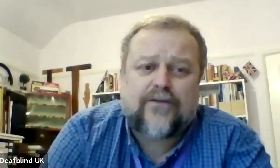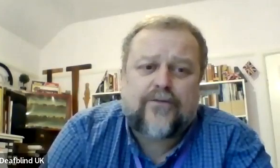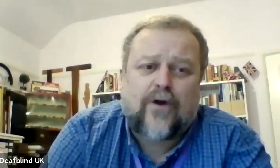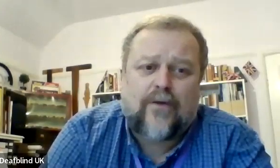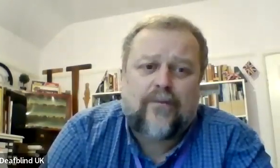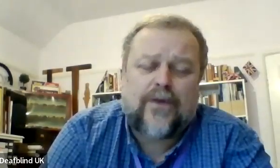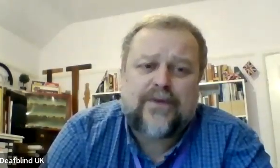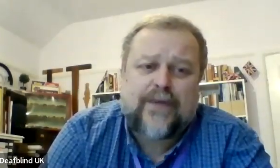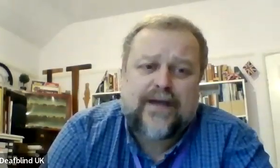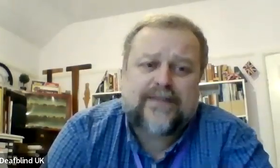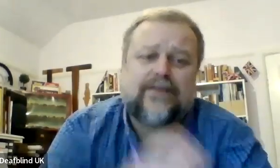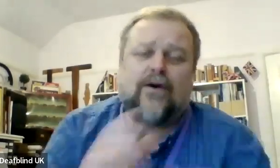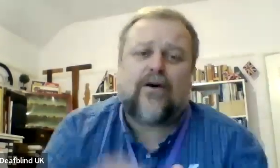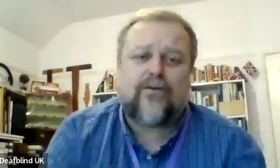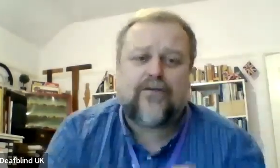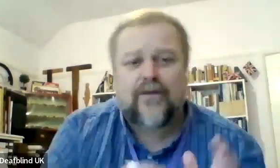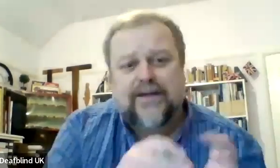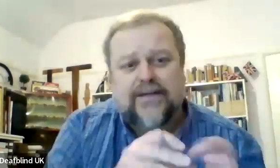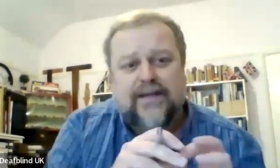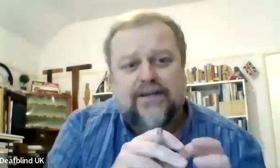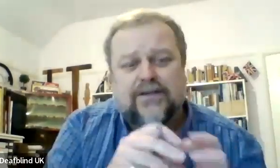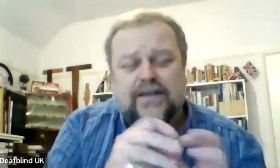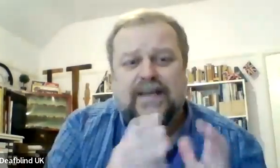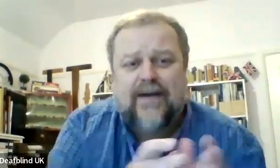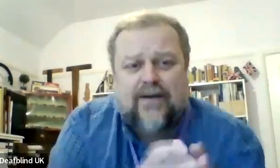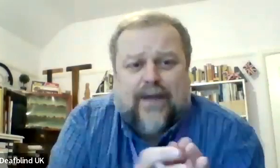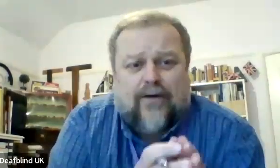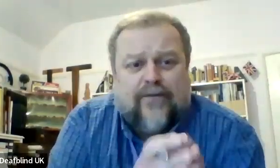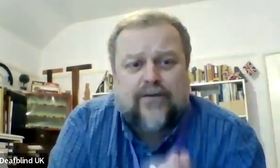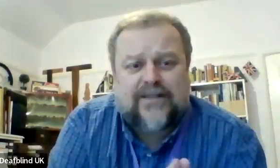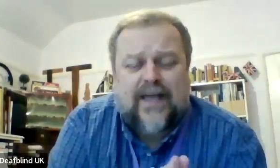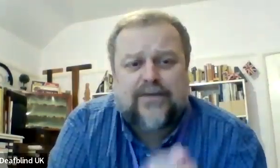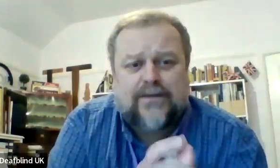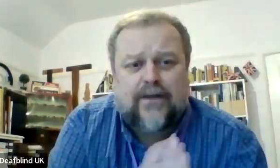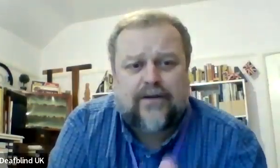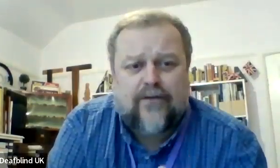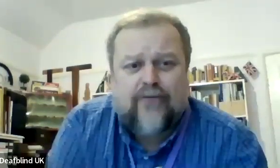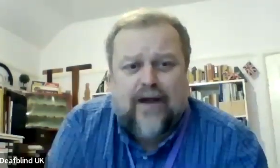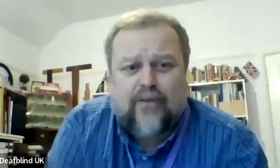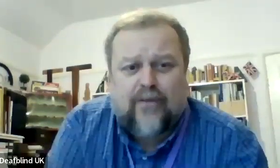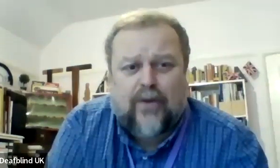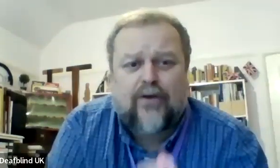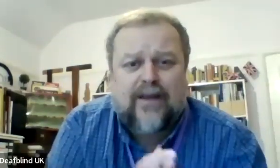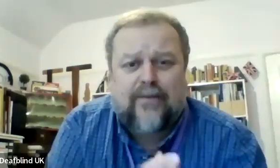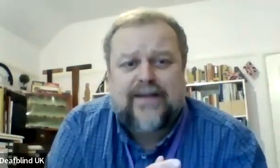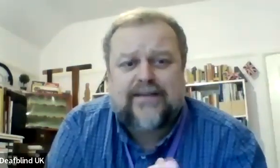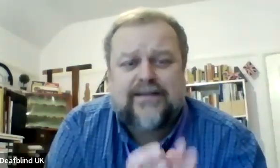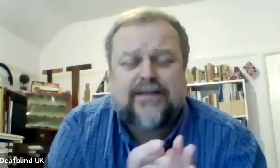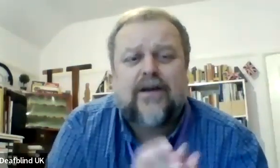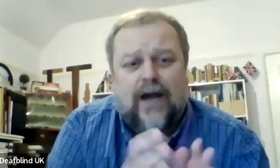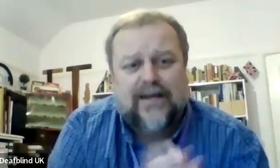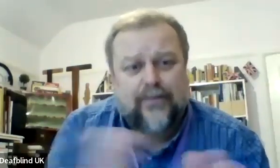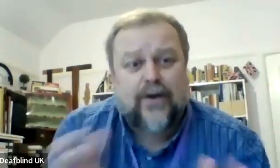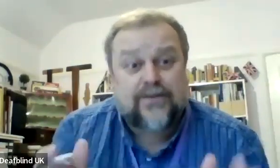deficit from the perspective of them actually just getting out and about a few steps, going around the block on a regular